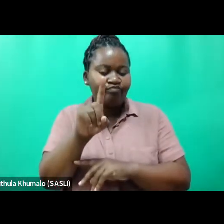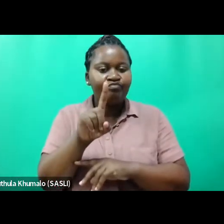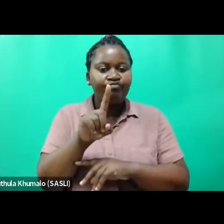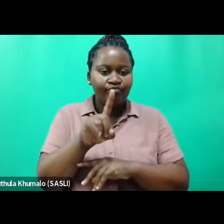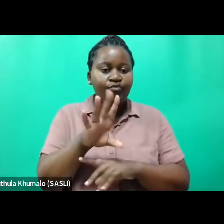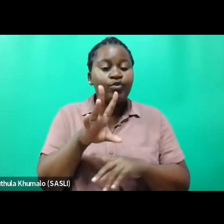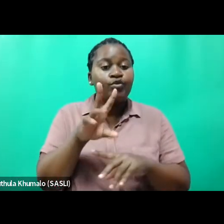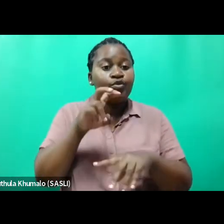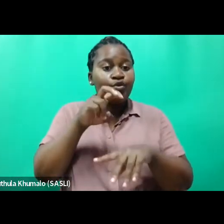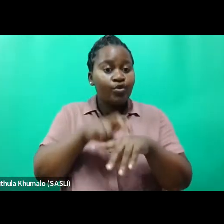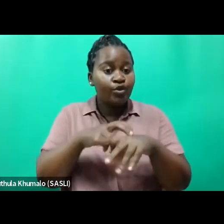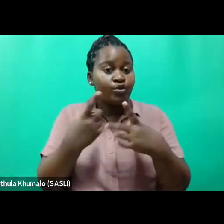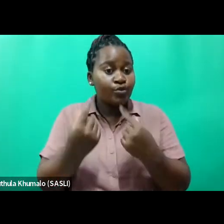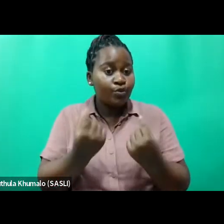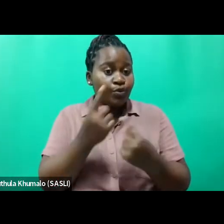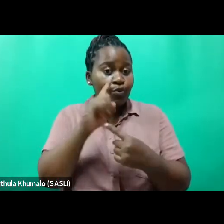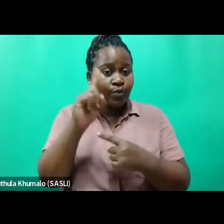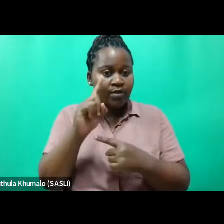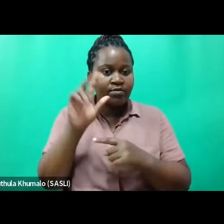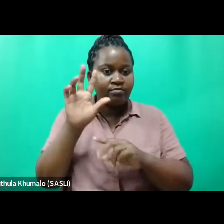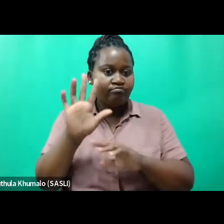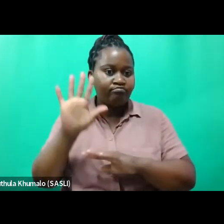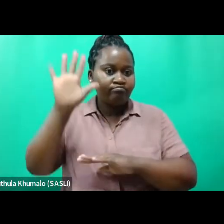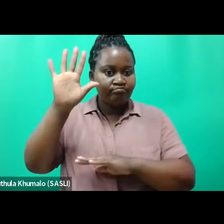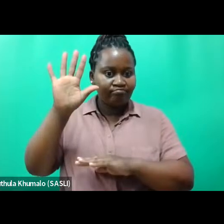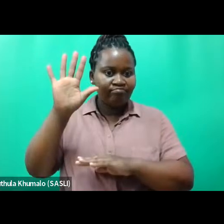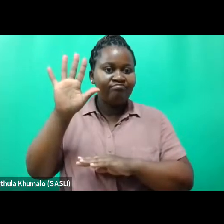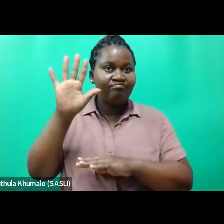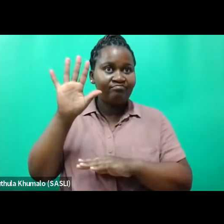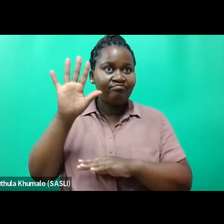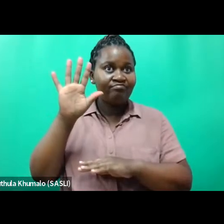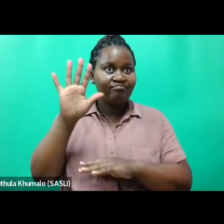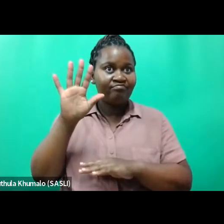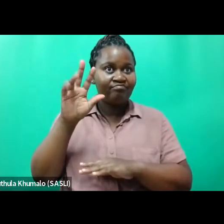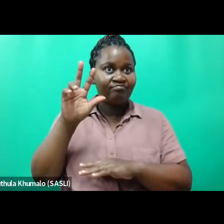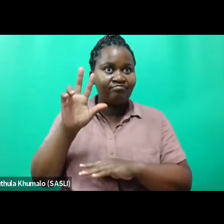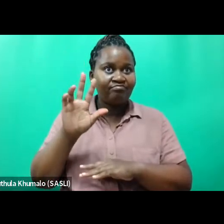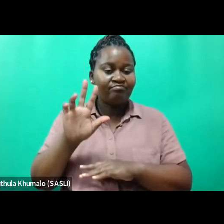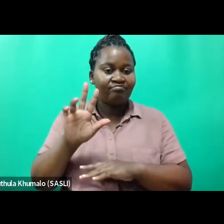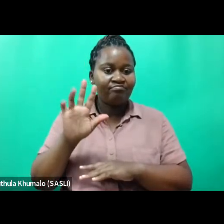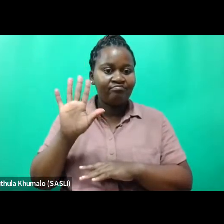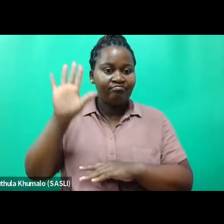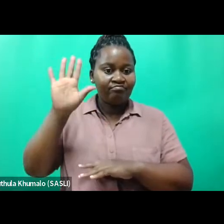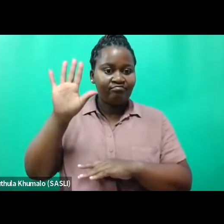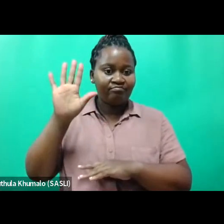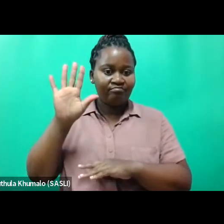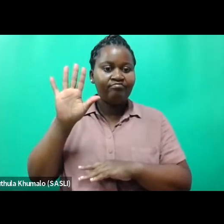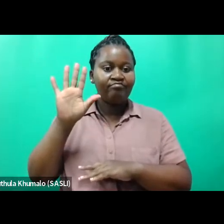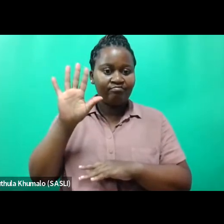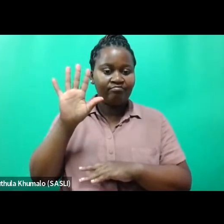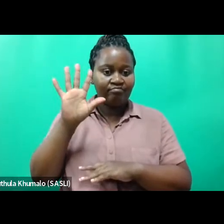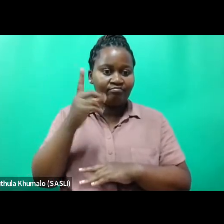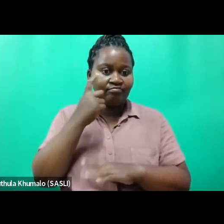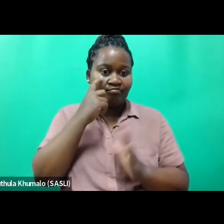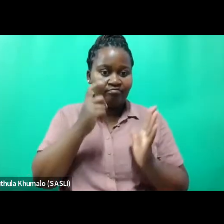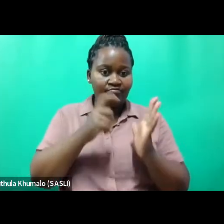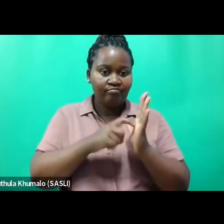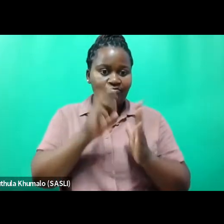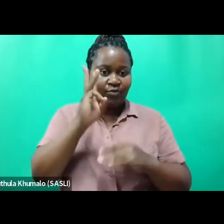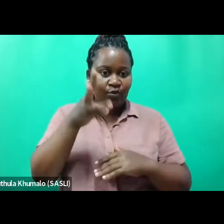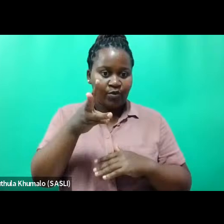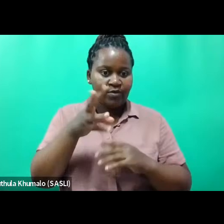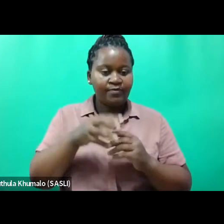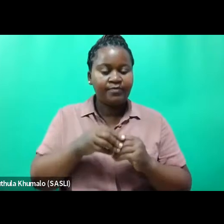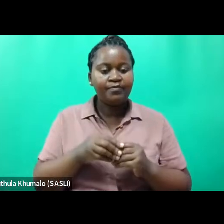is raise your virtual hand and we will note you so that you can be